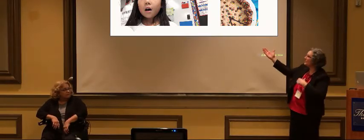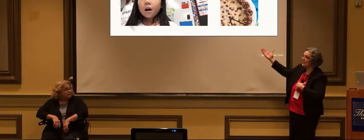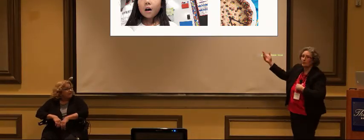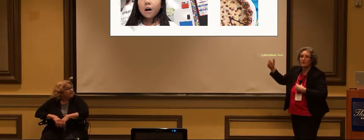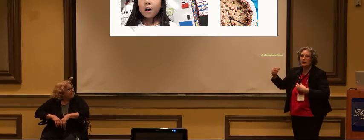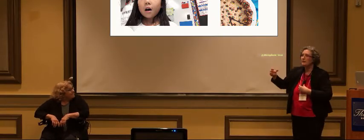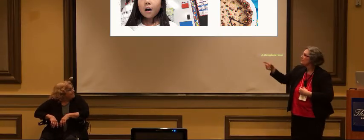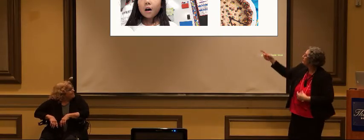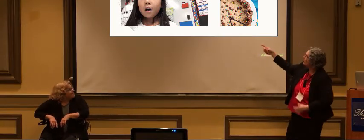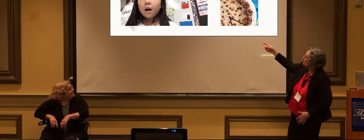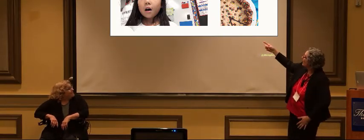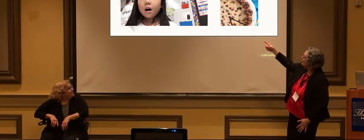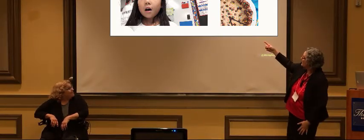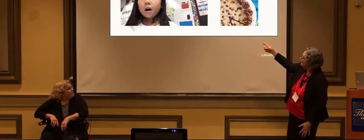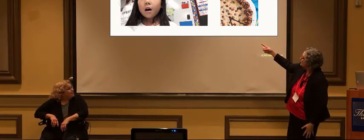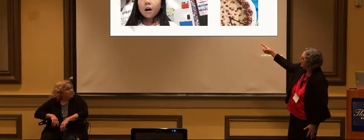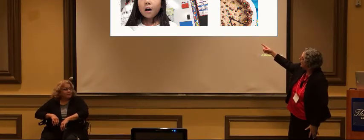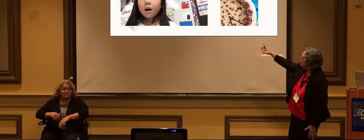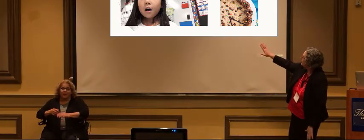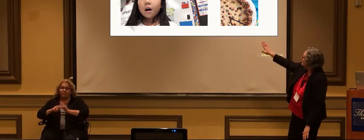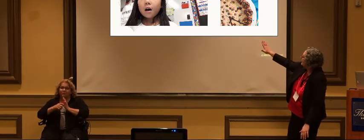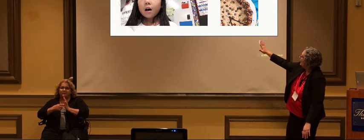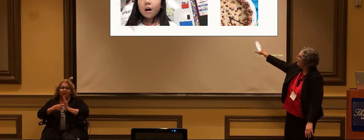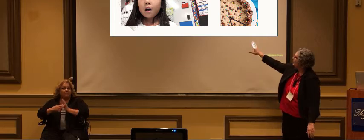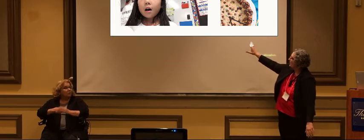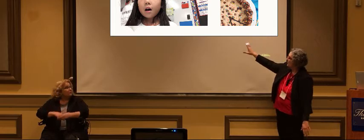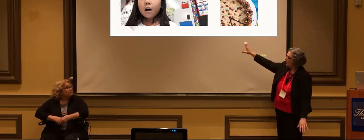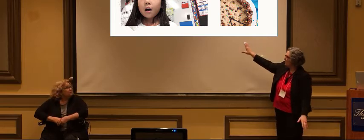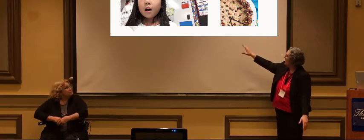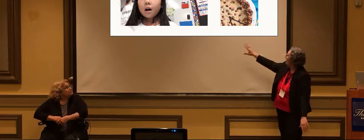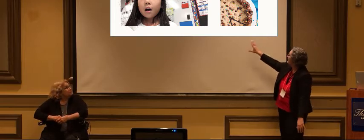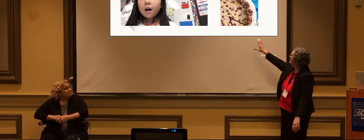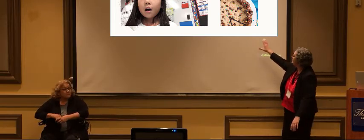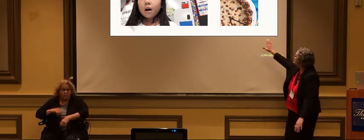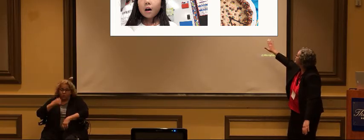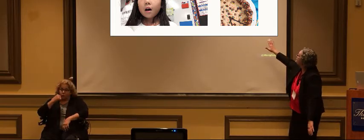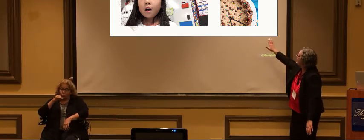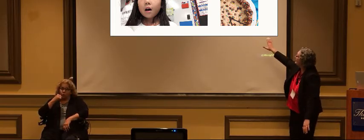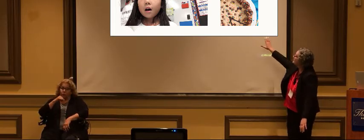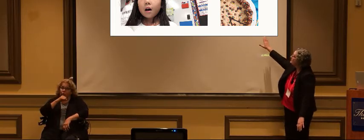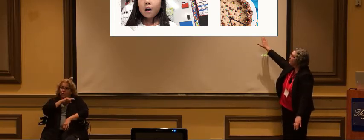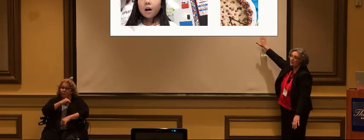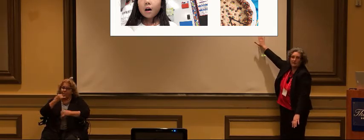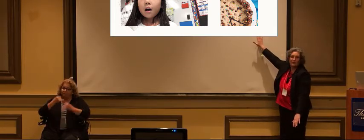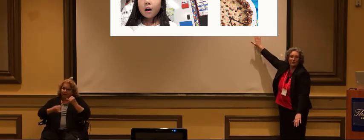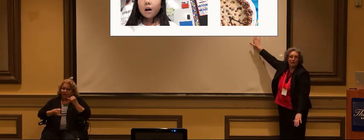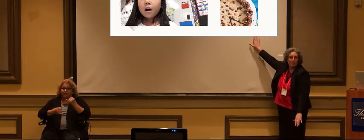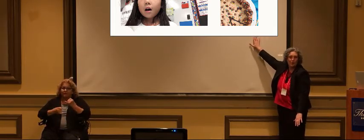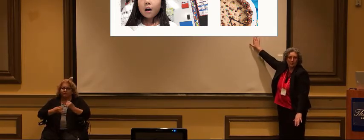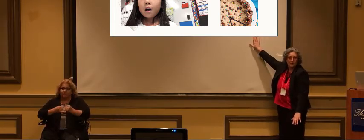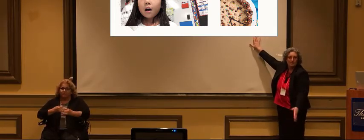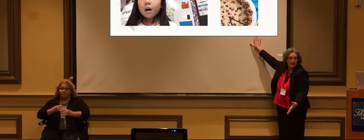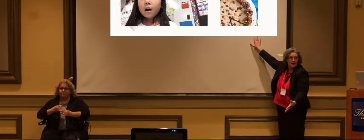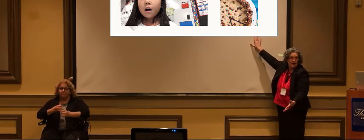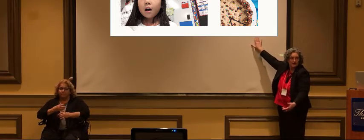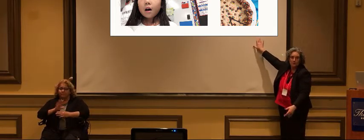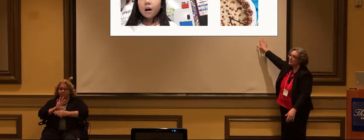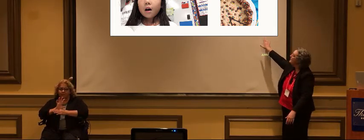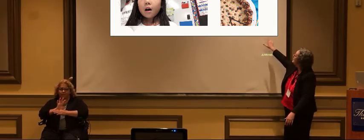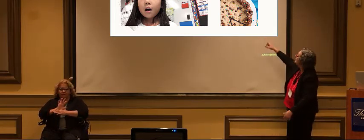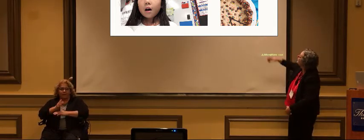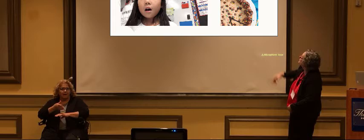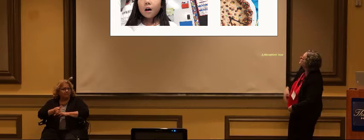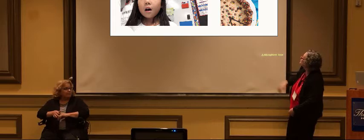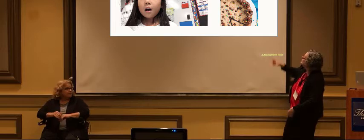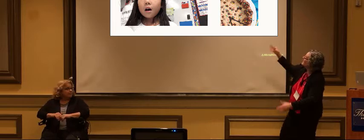Here's another example of an initial draft of a girl who I had. This is her final product